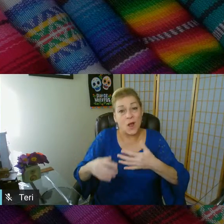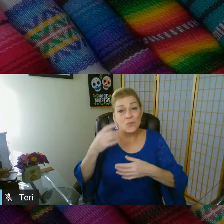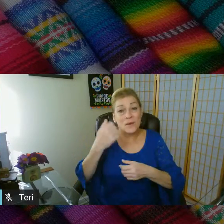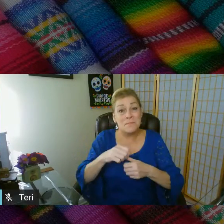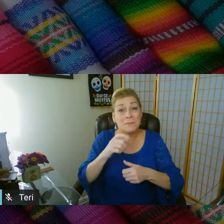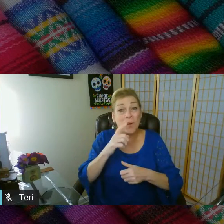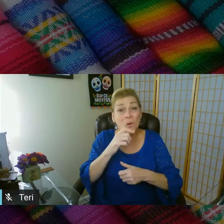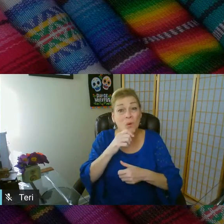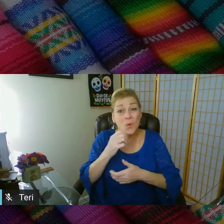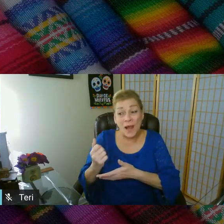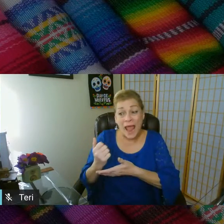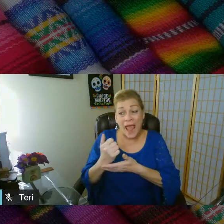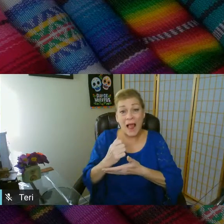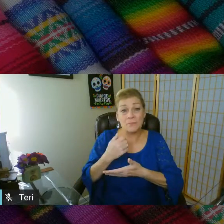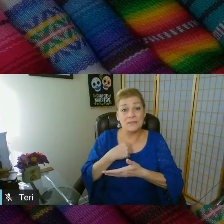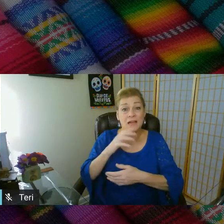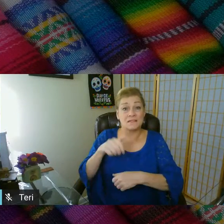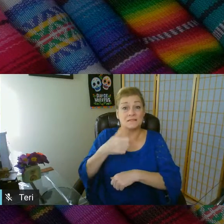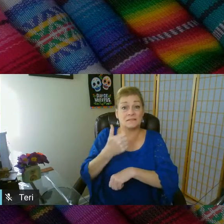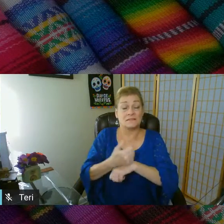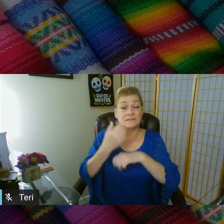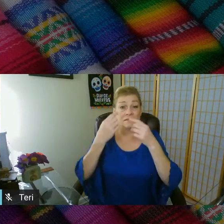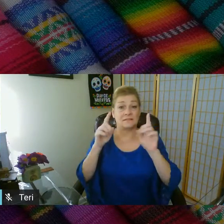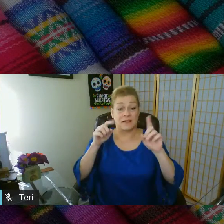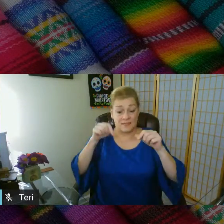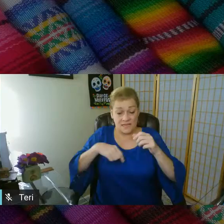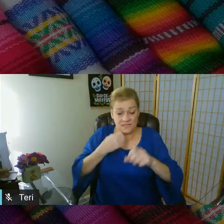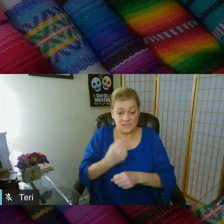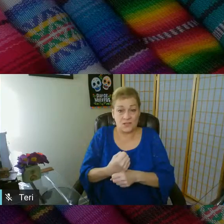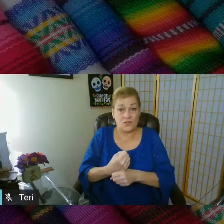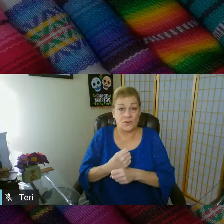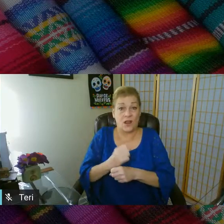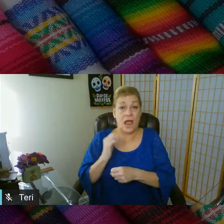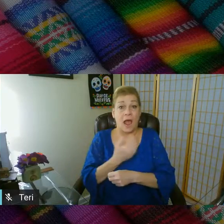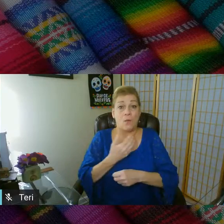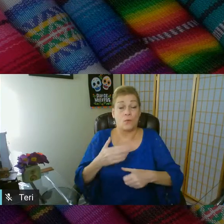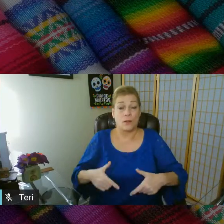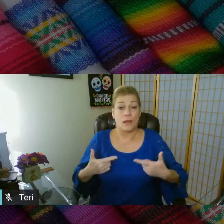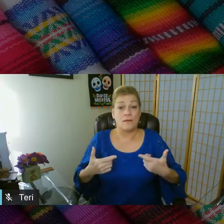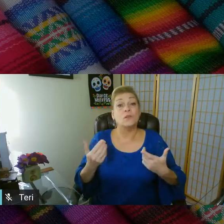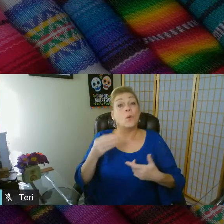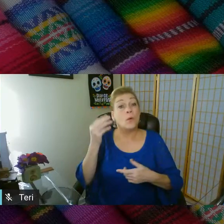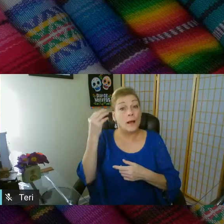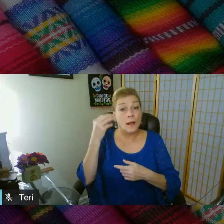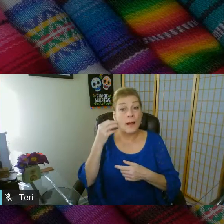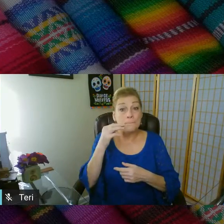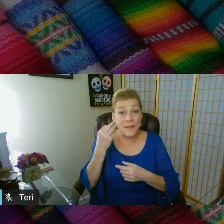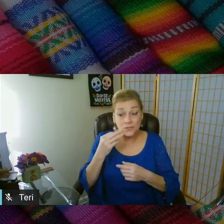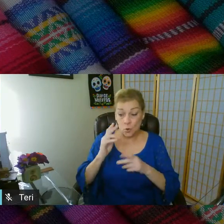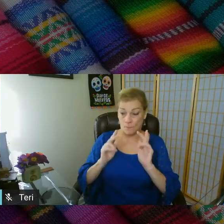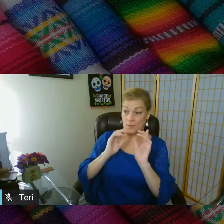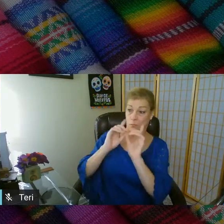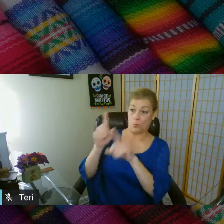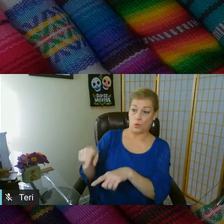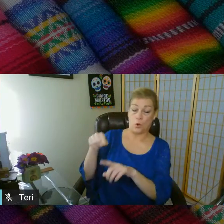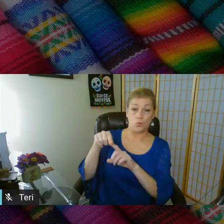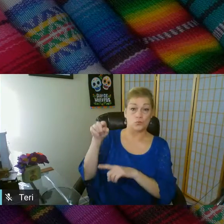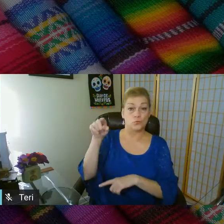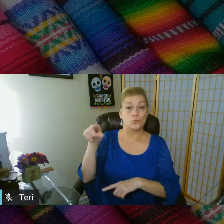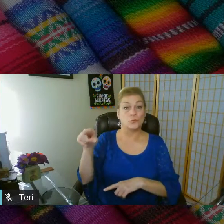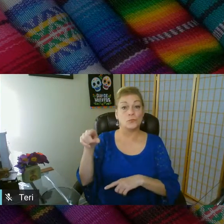upon. And also it is a time of festivities. And so in Mexico, people will actually go to